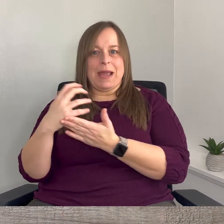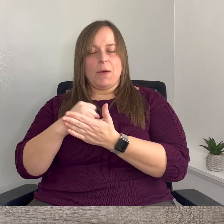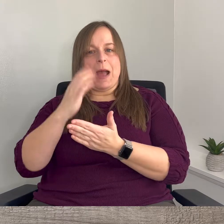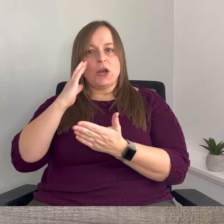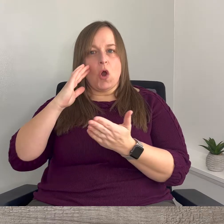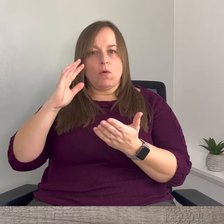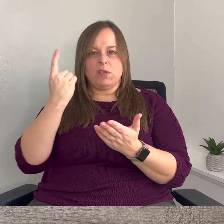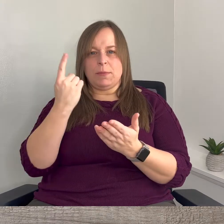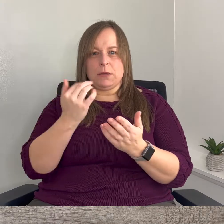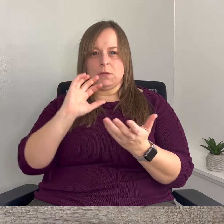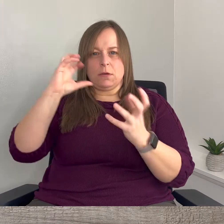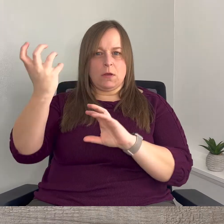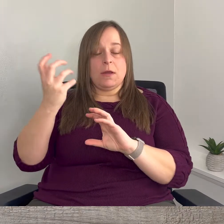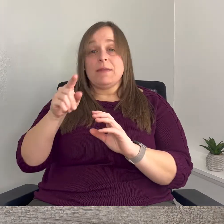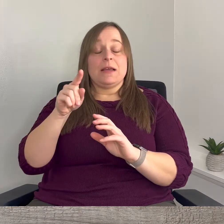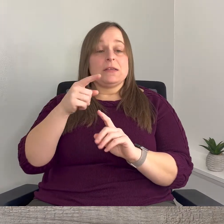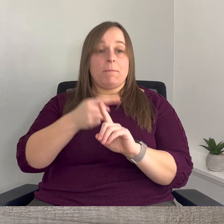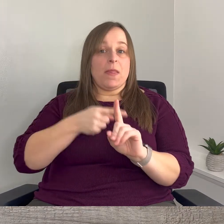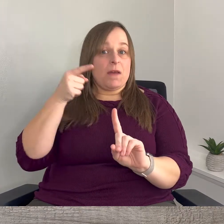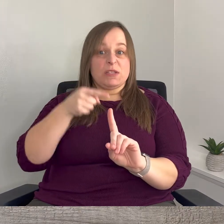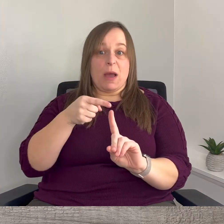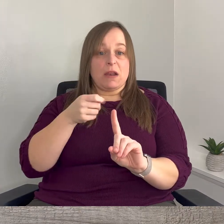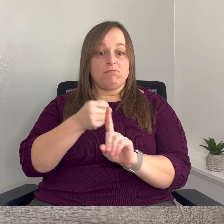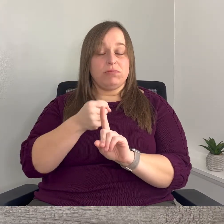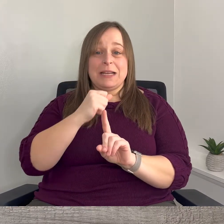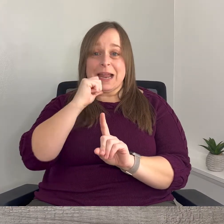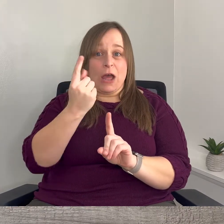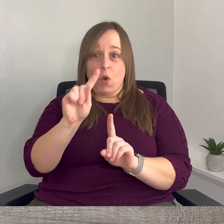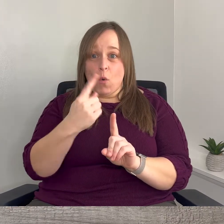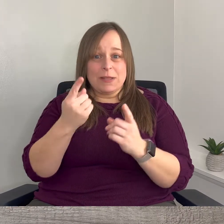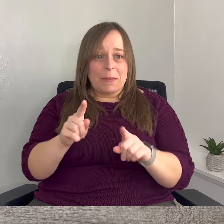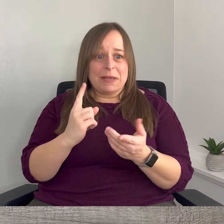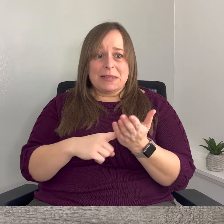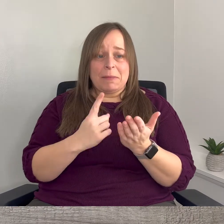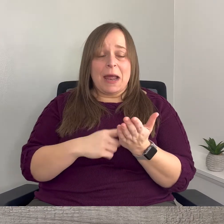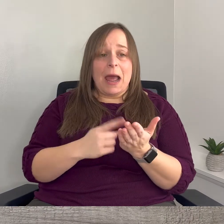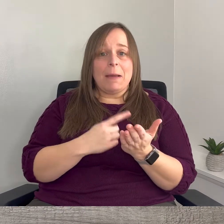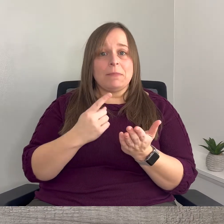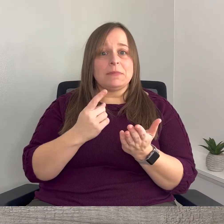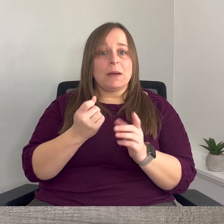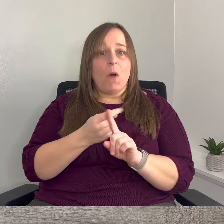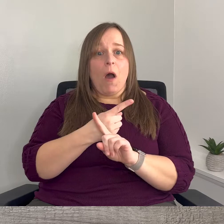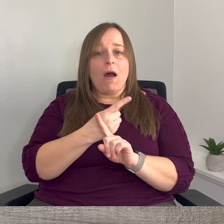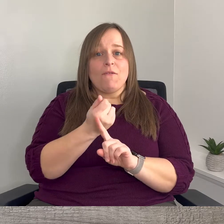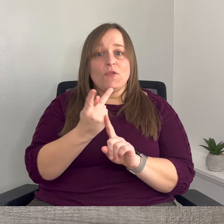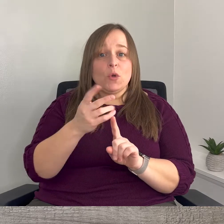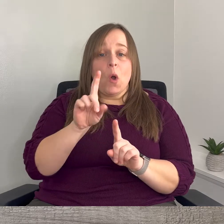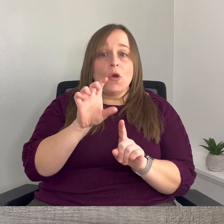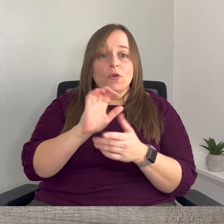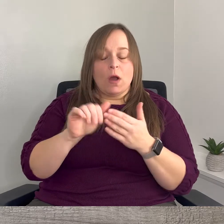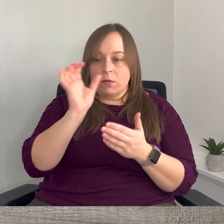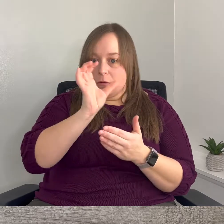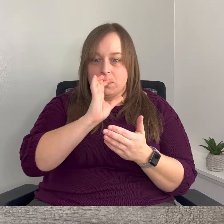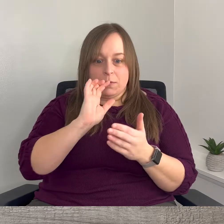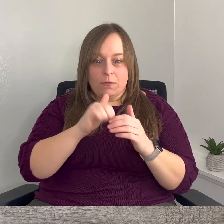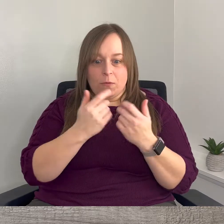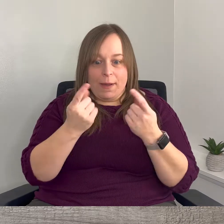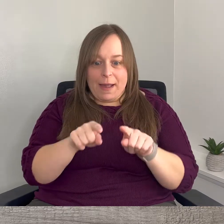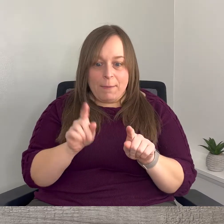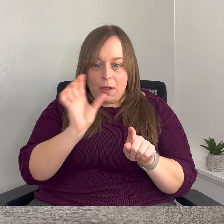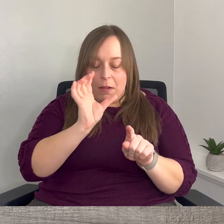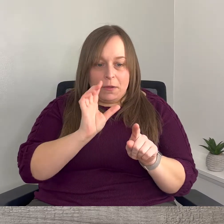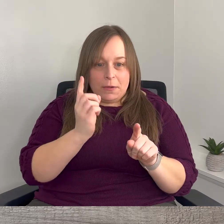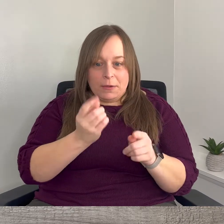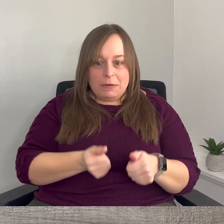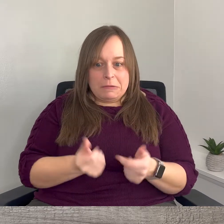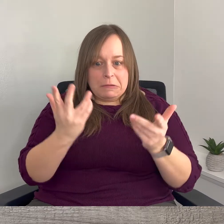equal my income, then I know I'm off. And this month I was actually spot on. That doesn't always happen. Sometimes I'm off a few $100s and then I have